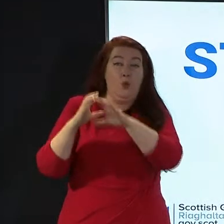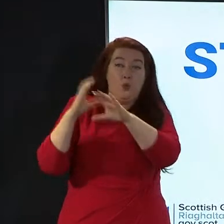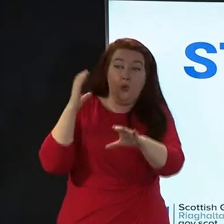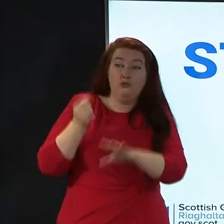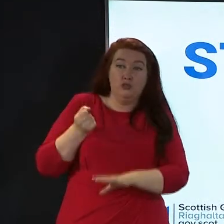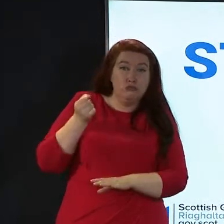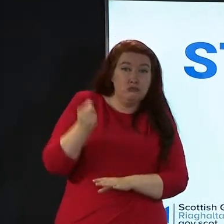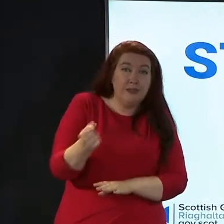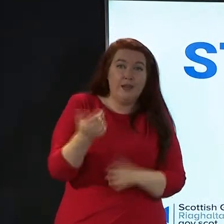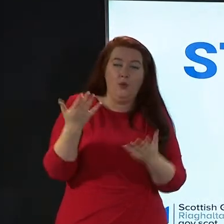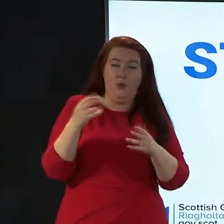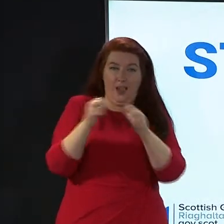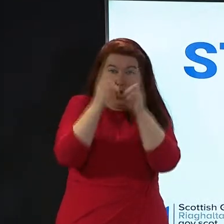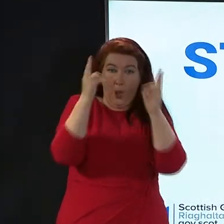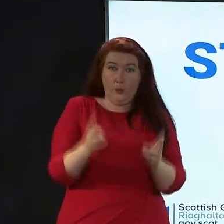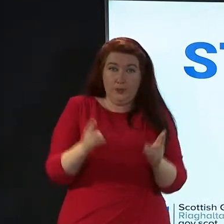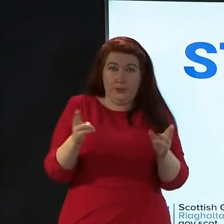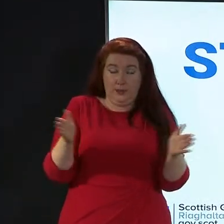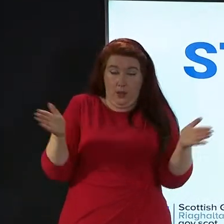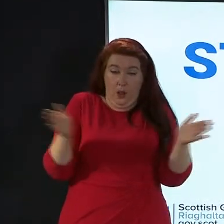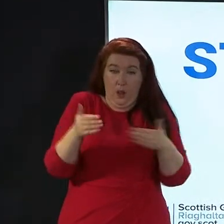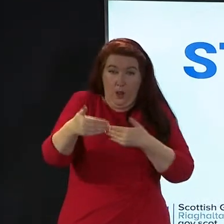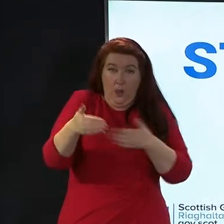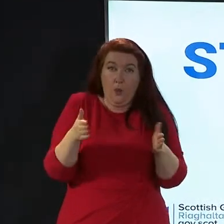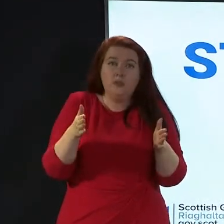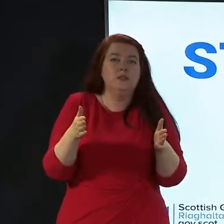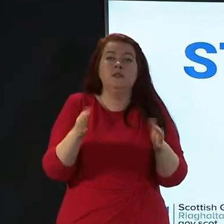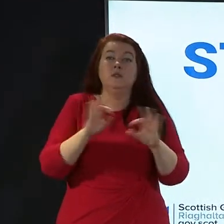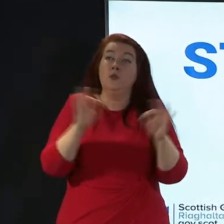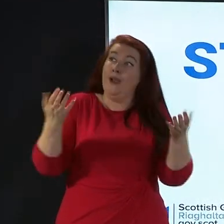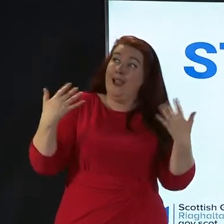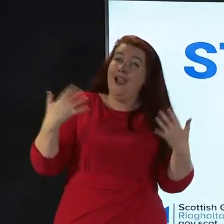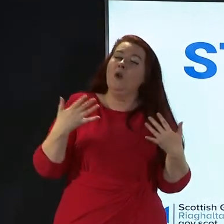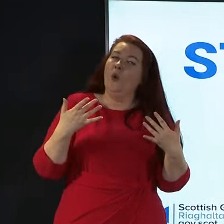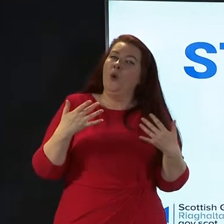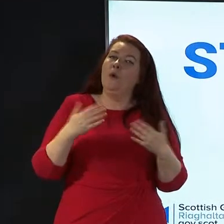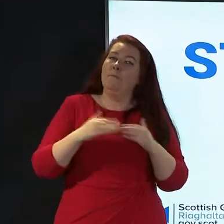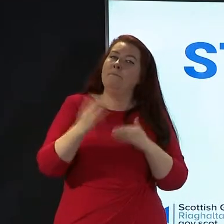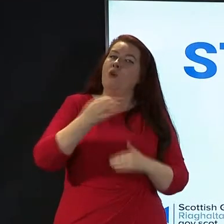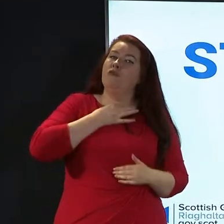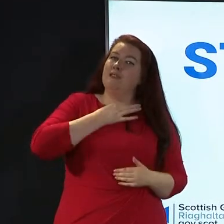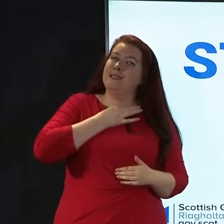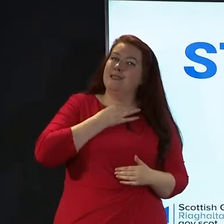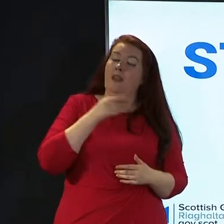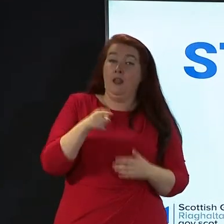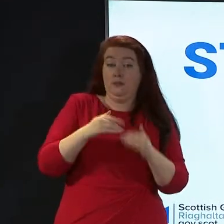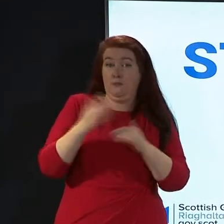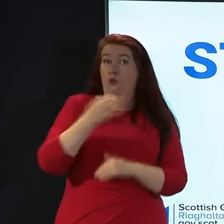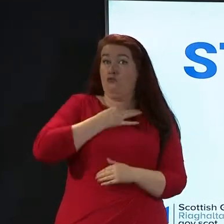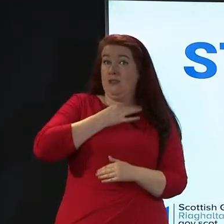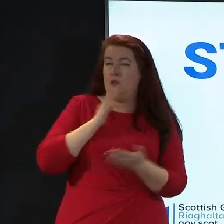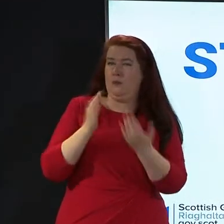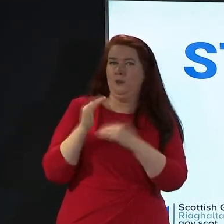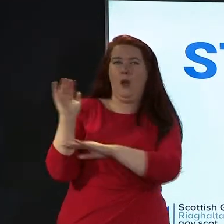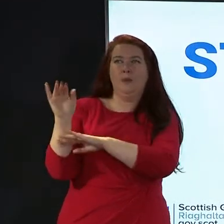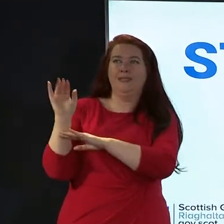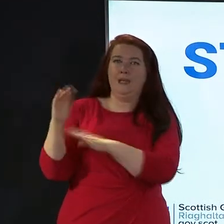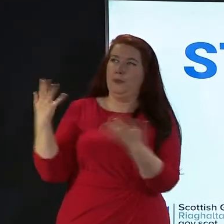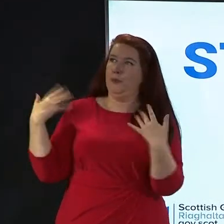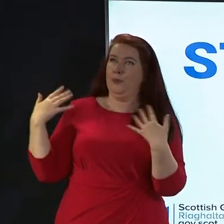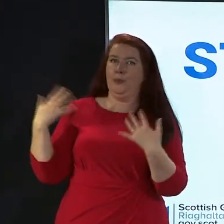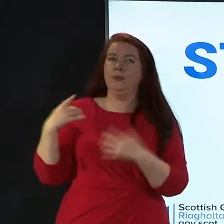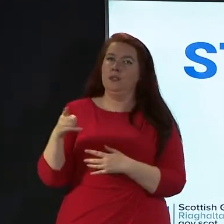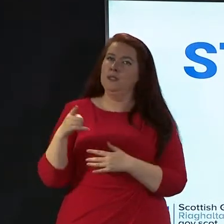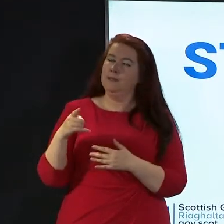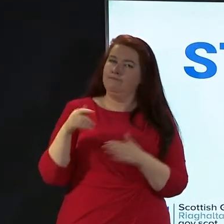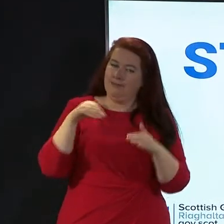house, to do anything, then that is riskier than not doing that, and it's riskier than gathering with people outdoors. So are we trying